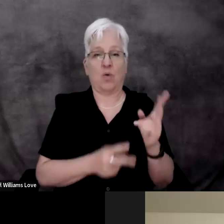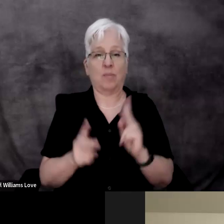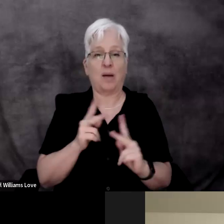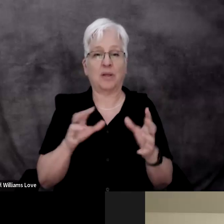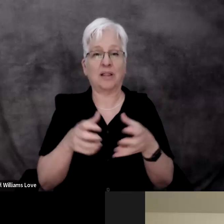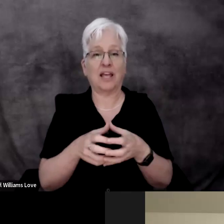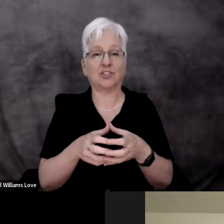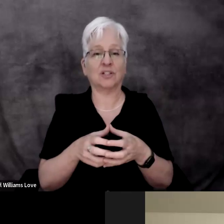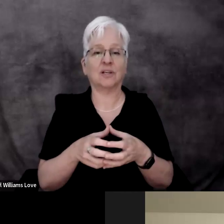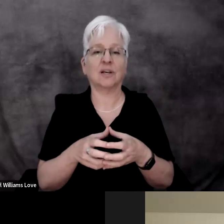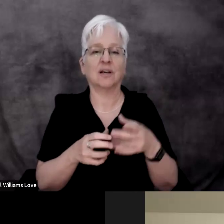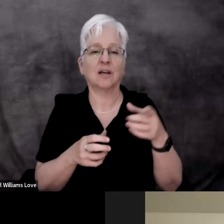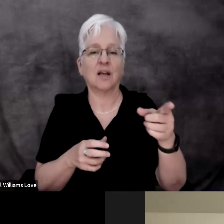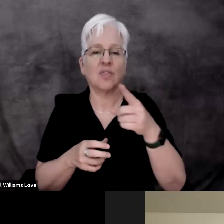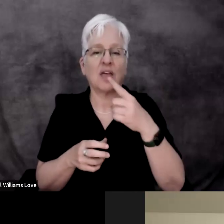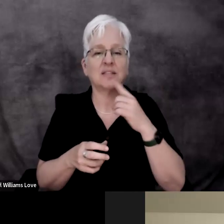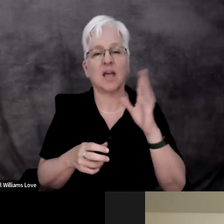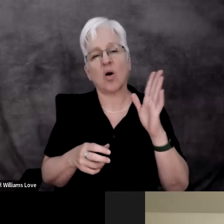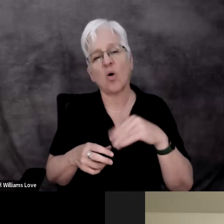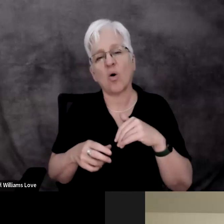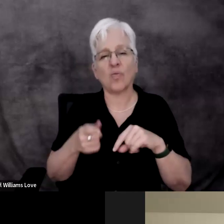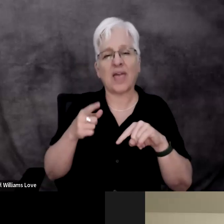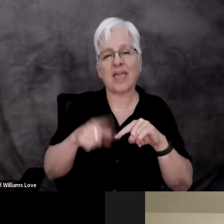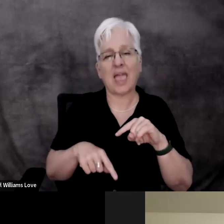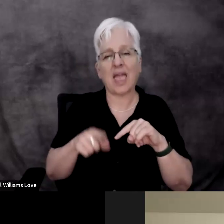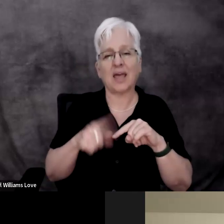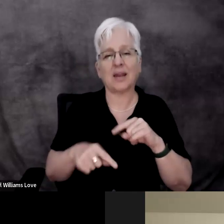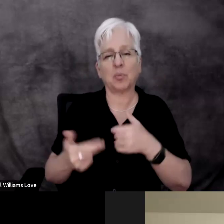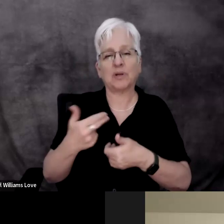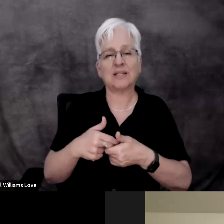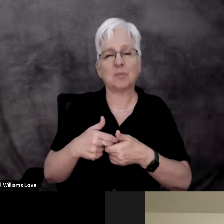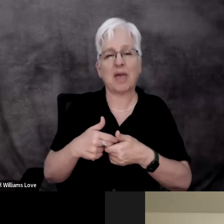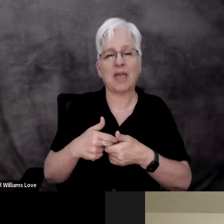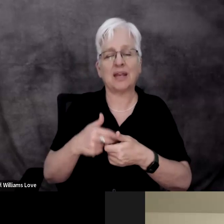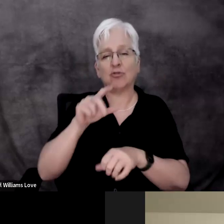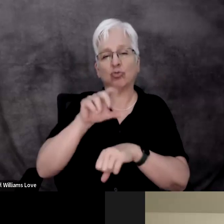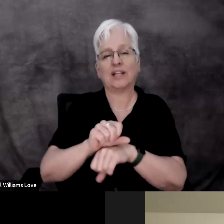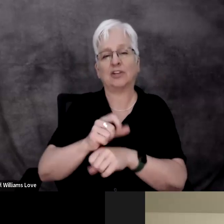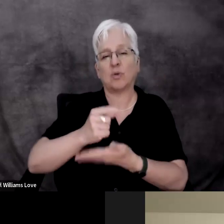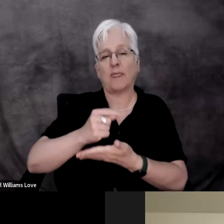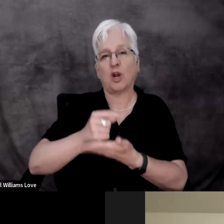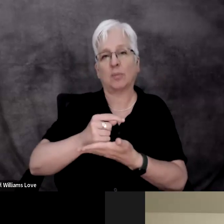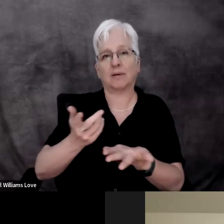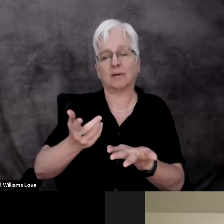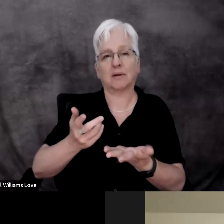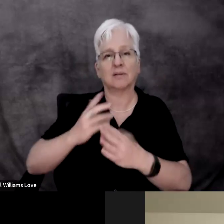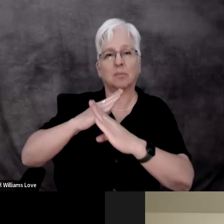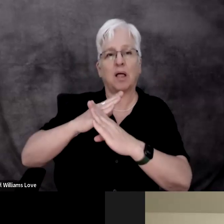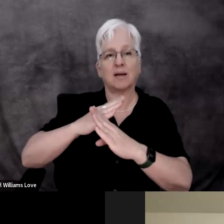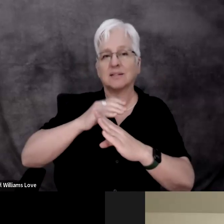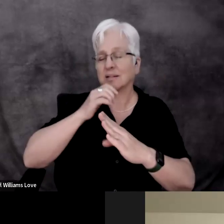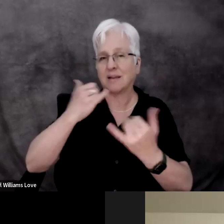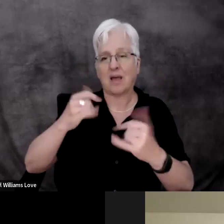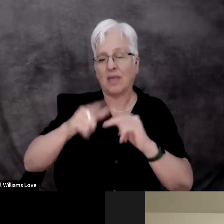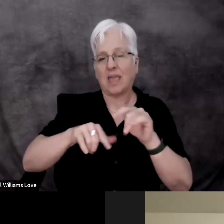mentioned of, oh, they can't participate in traditional talk therapy, so therefore they cannot access services. And basically telling